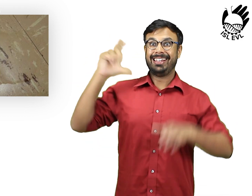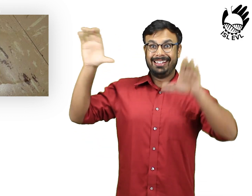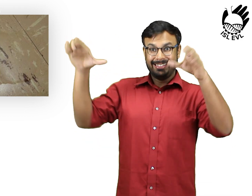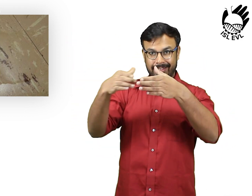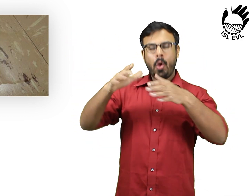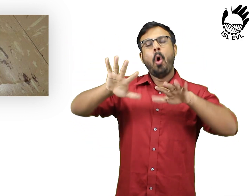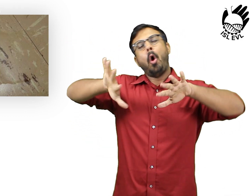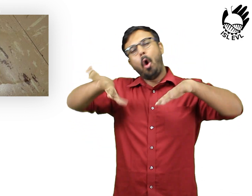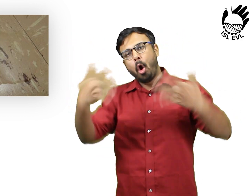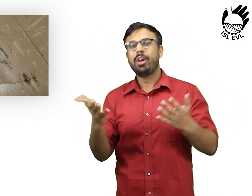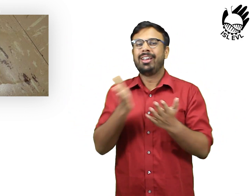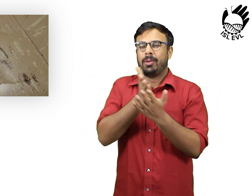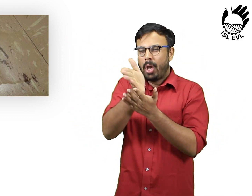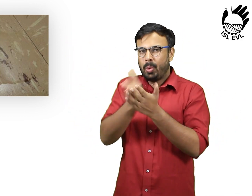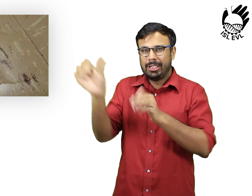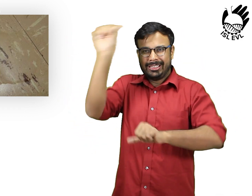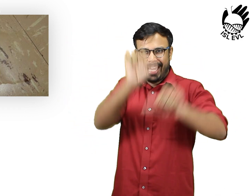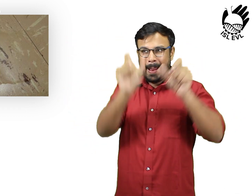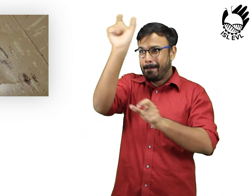nitrate, AgNO3.